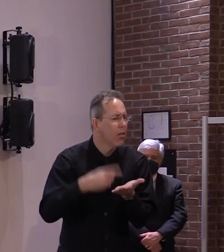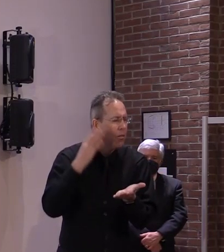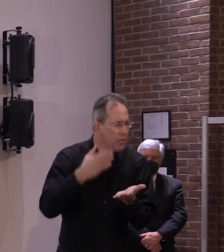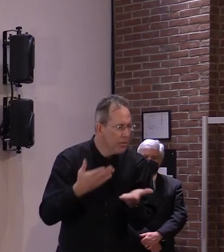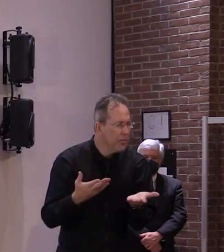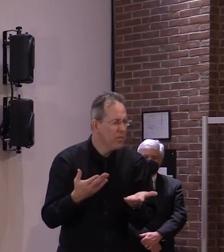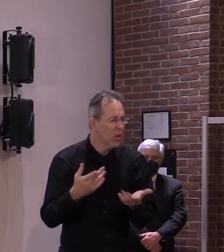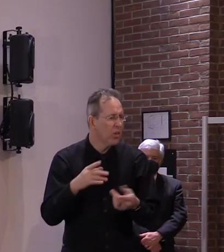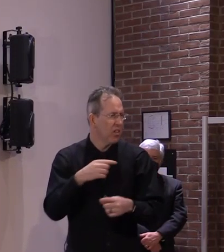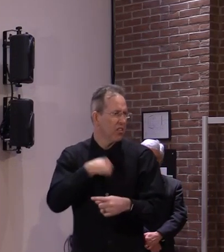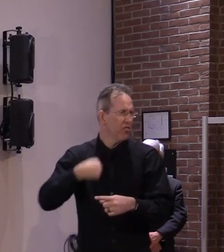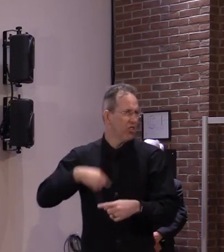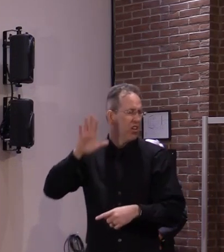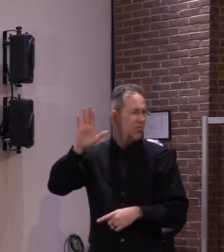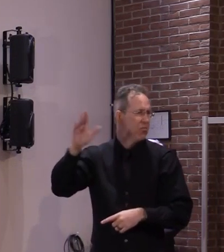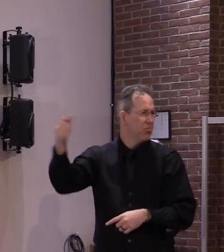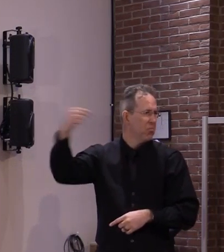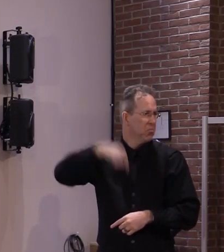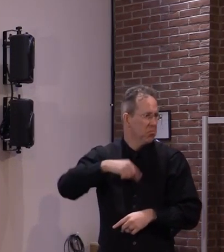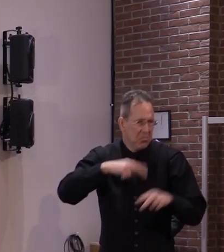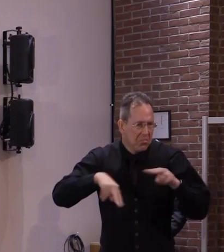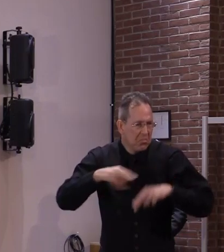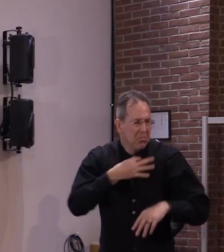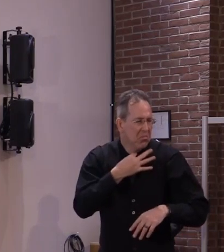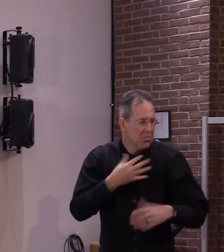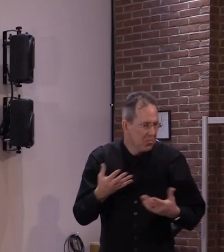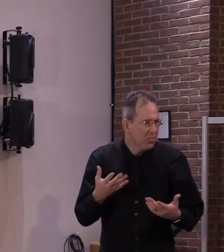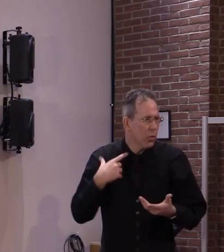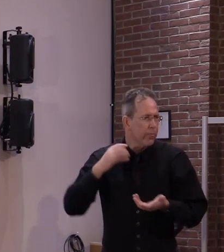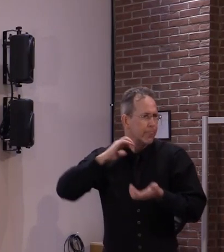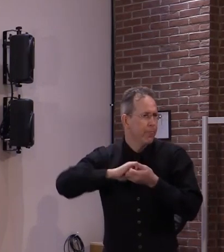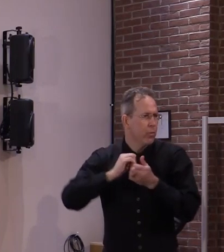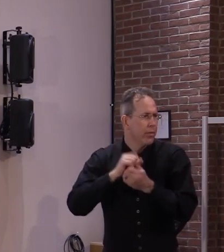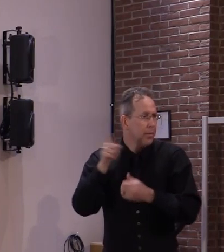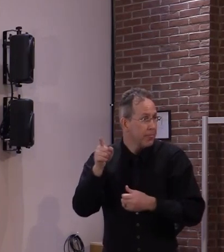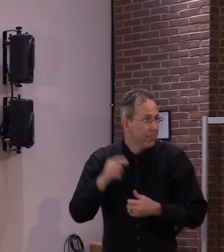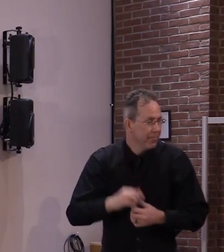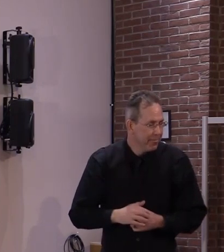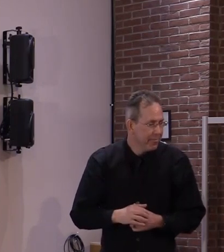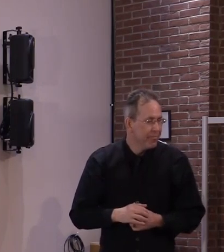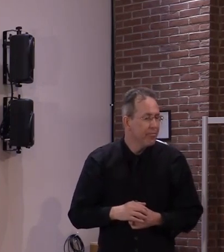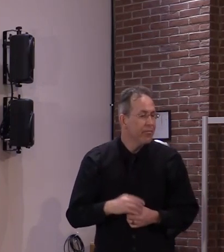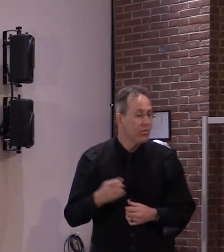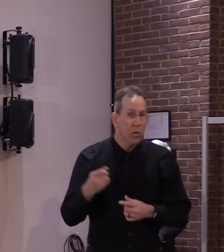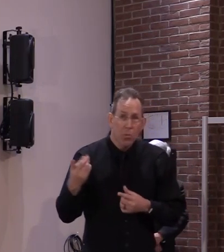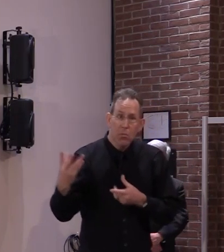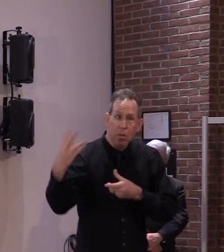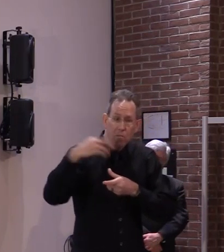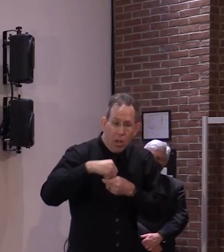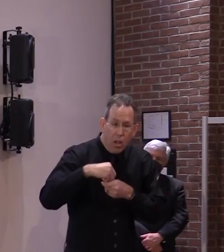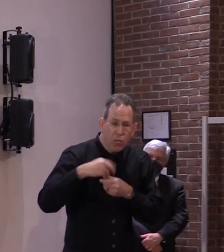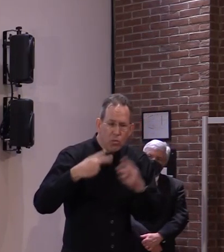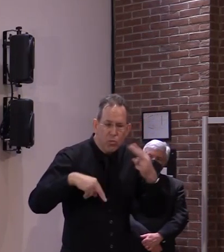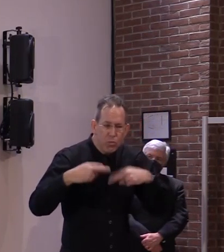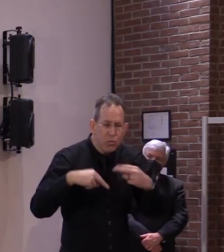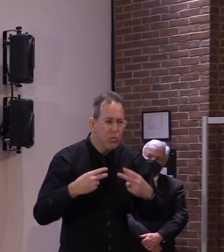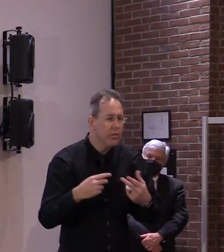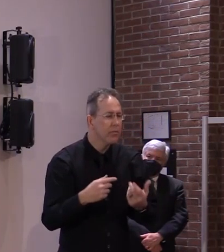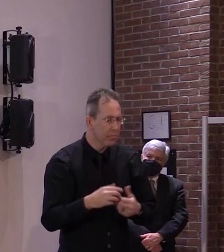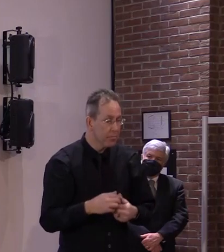would you describe our trade relationship with the PRC since that meeting? Well, again, as